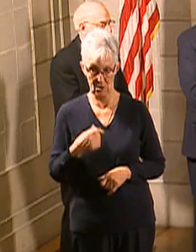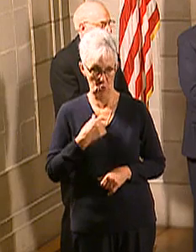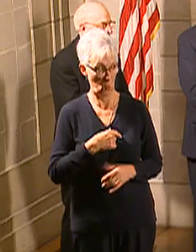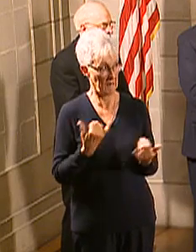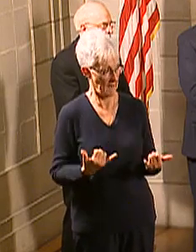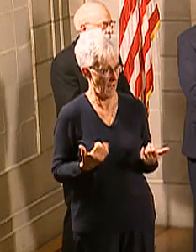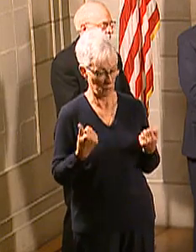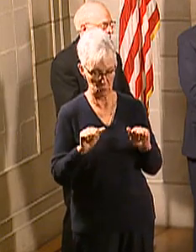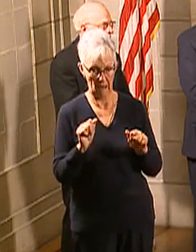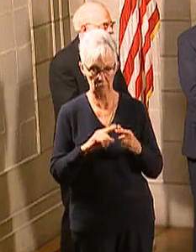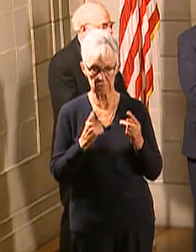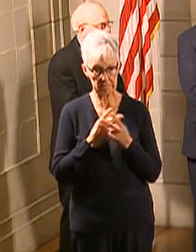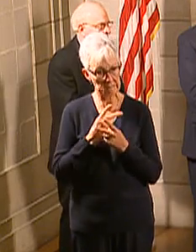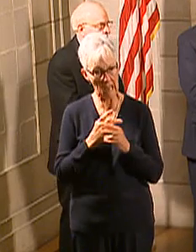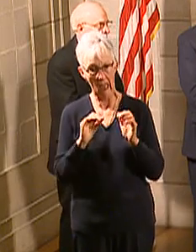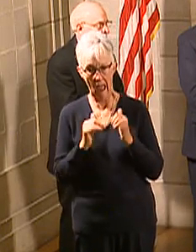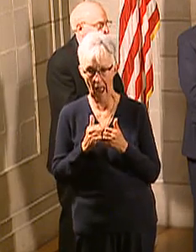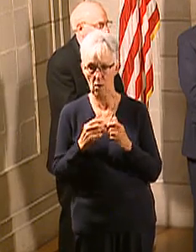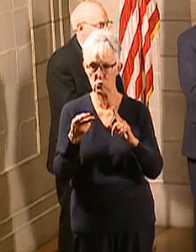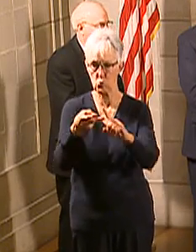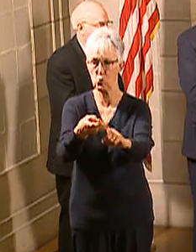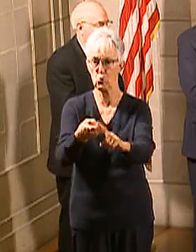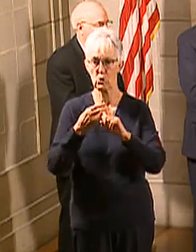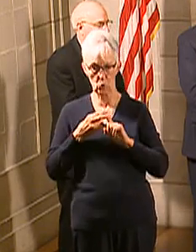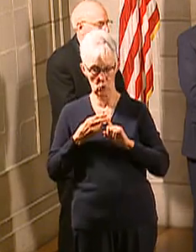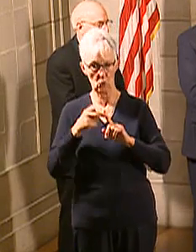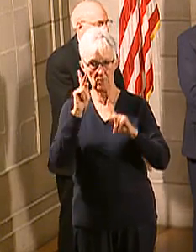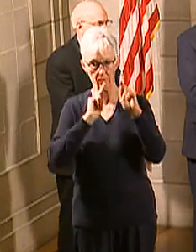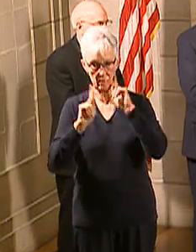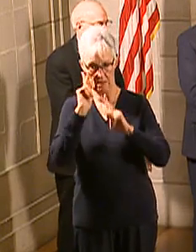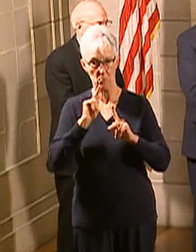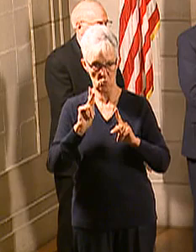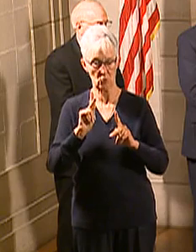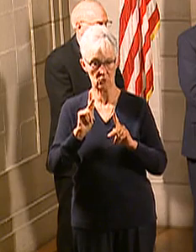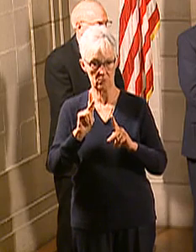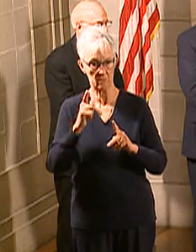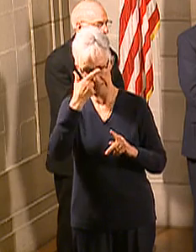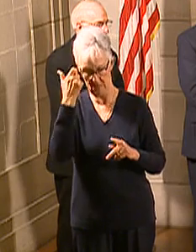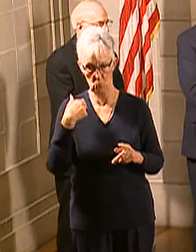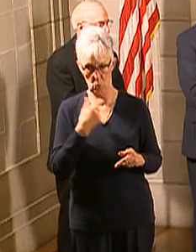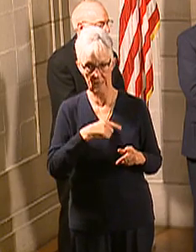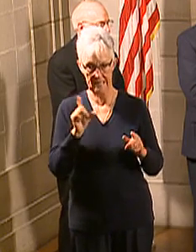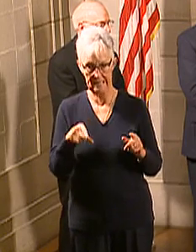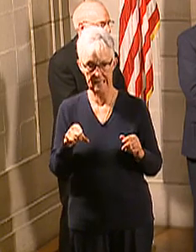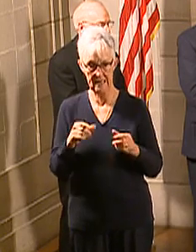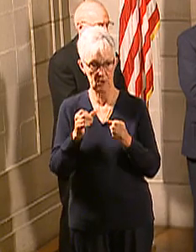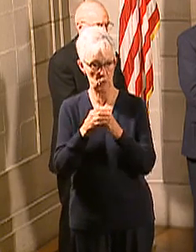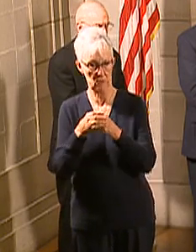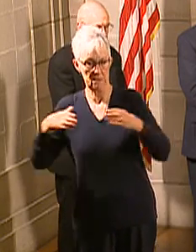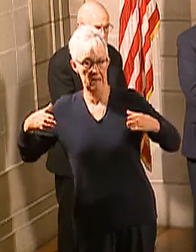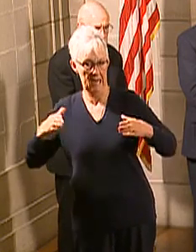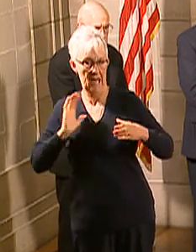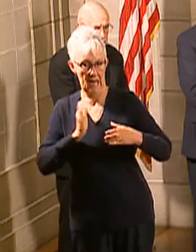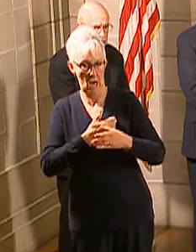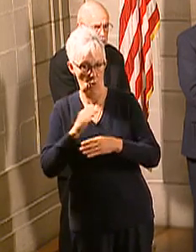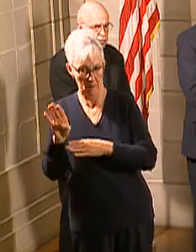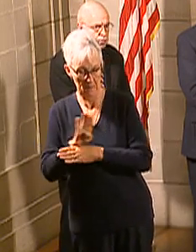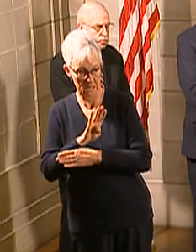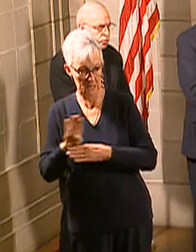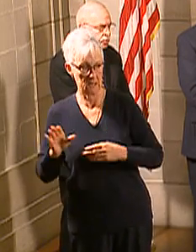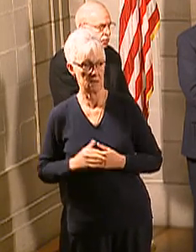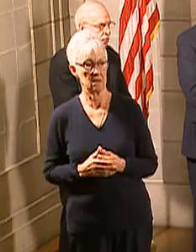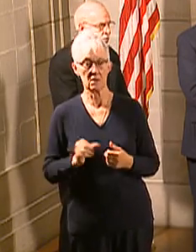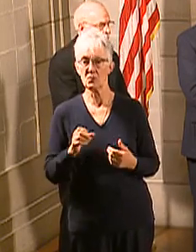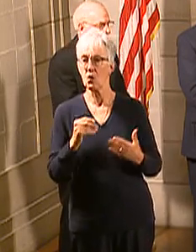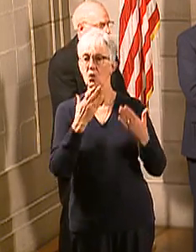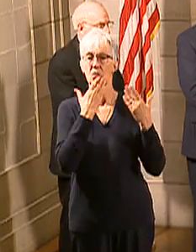might be able to bring people into our organization so that we can support the demand of our products around the world. So I really just want to say thank you.